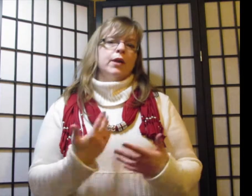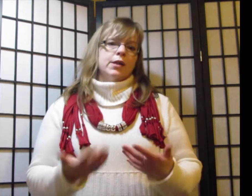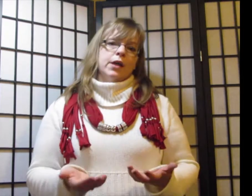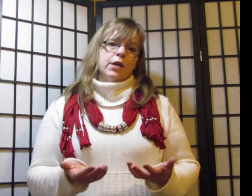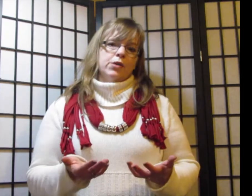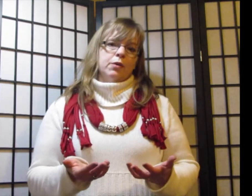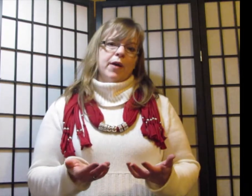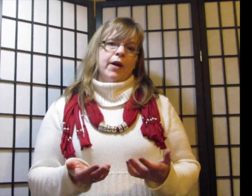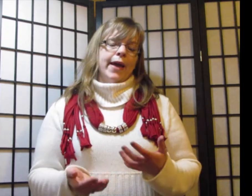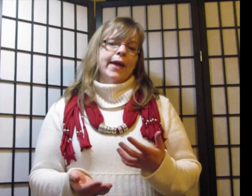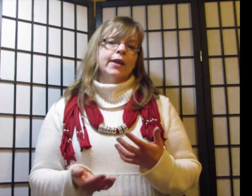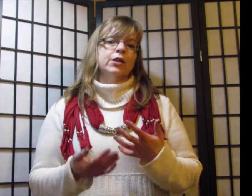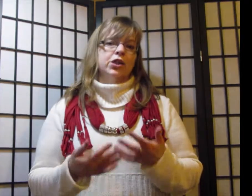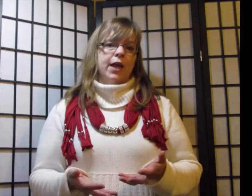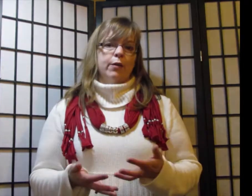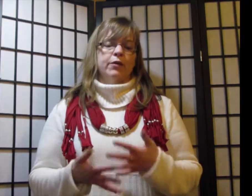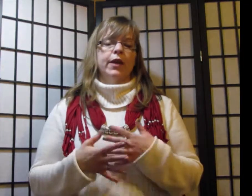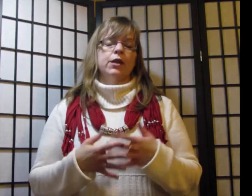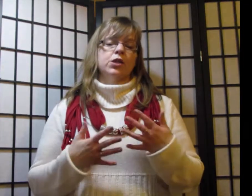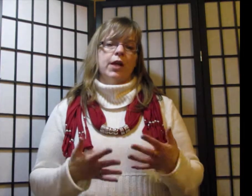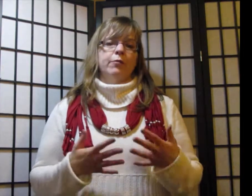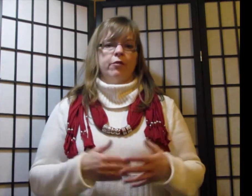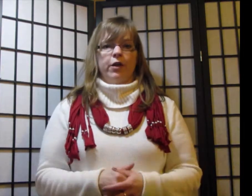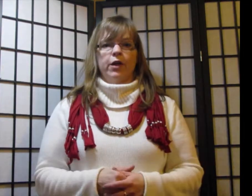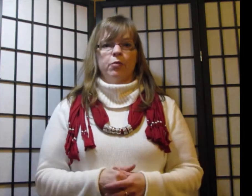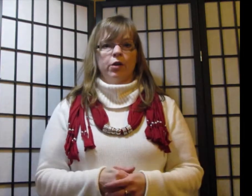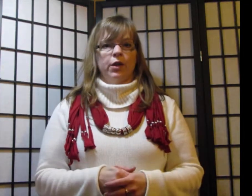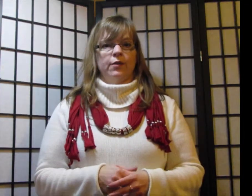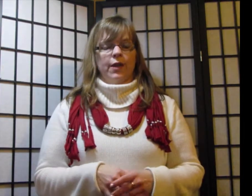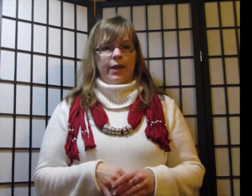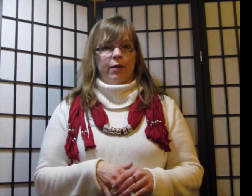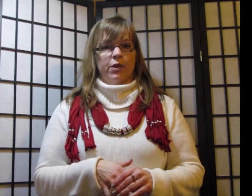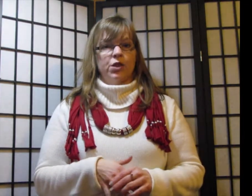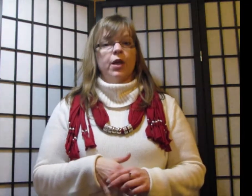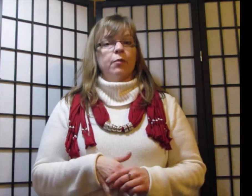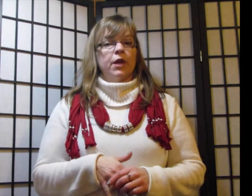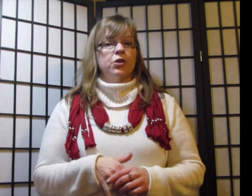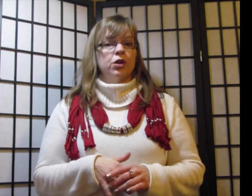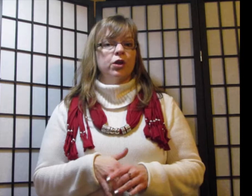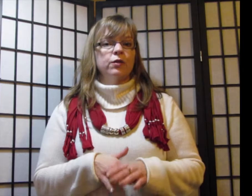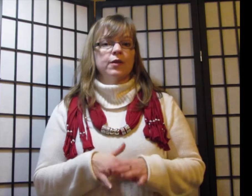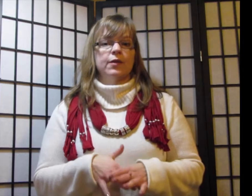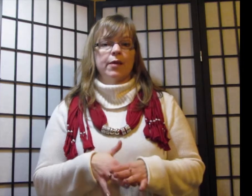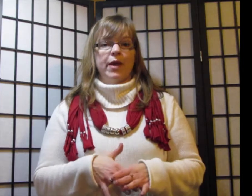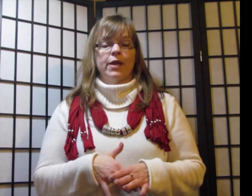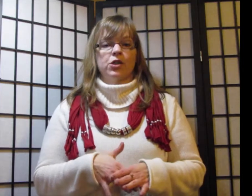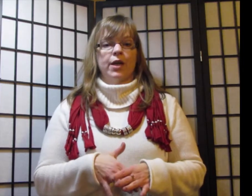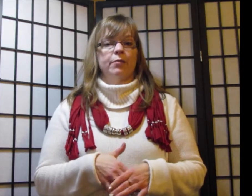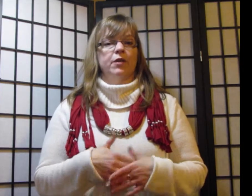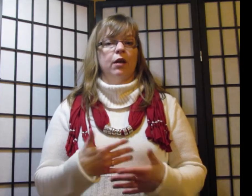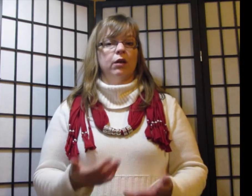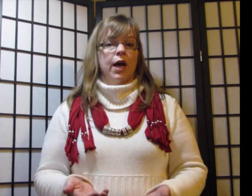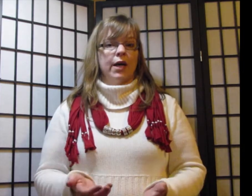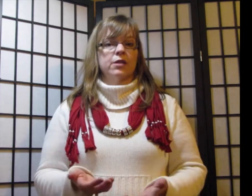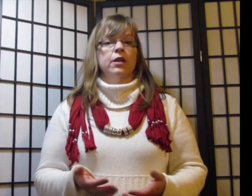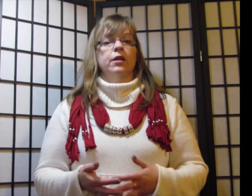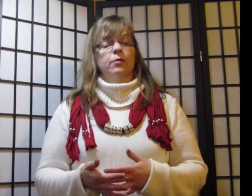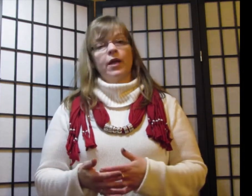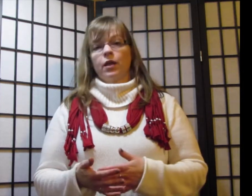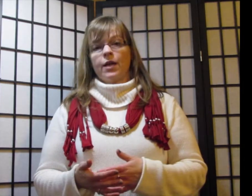to talk to you about hand shapes. Hand shapes are very important in sign language because you use the same hand shapes a lot to make a lot of